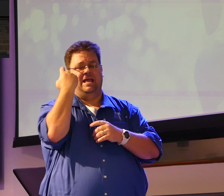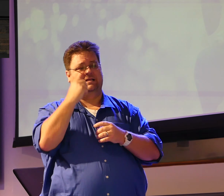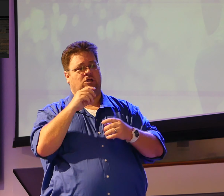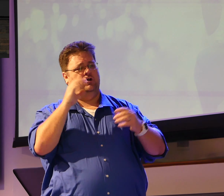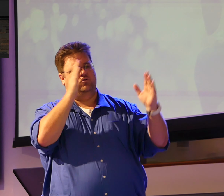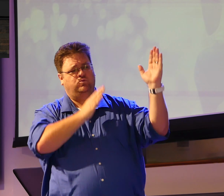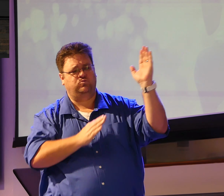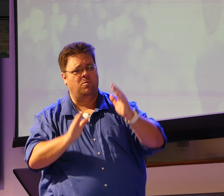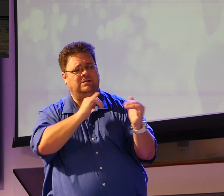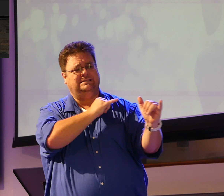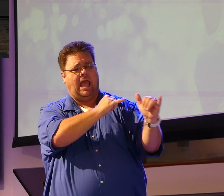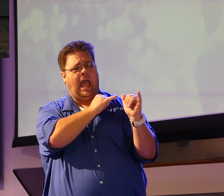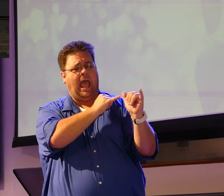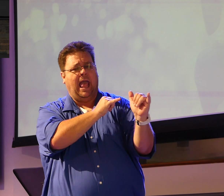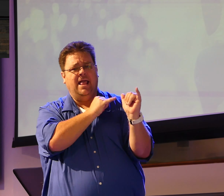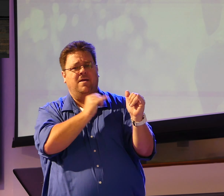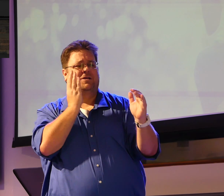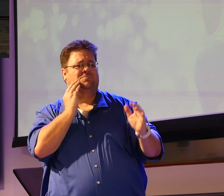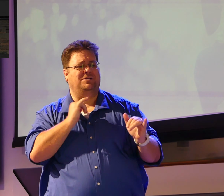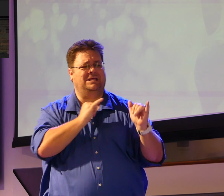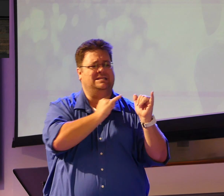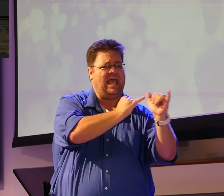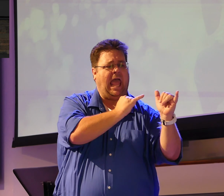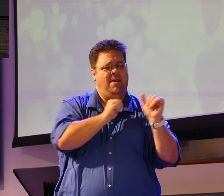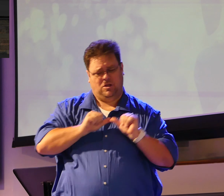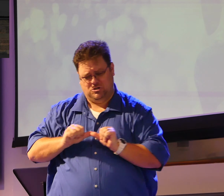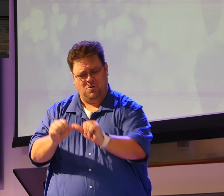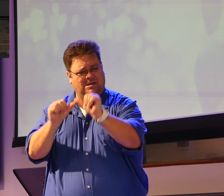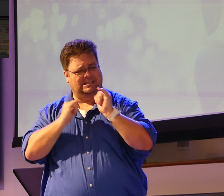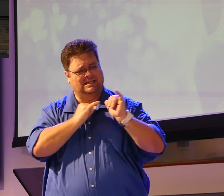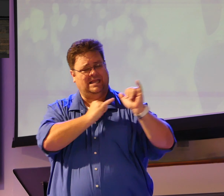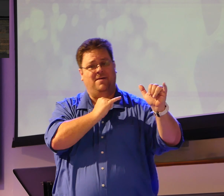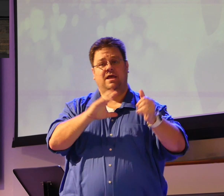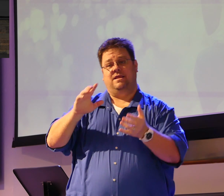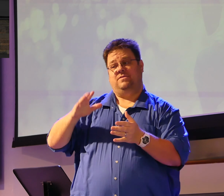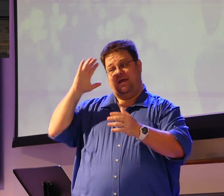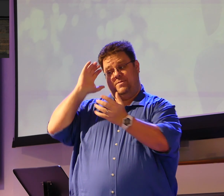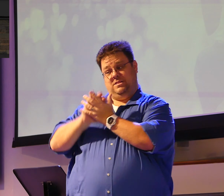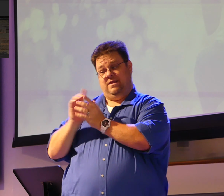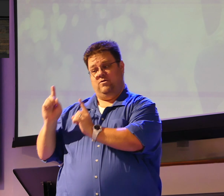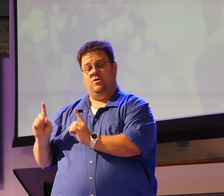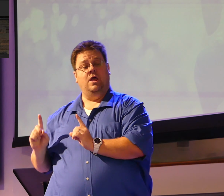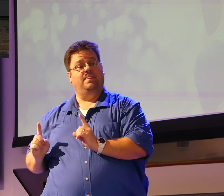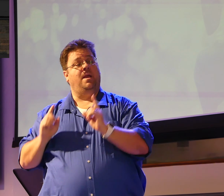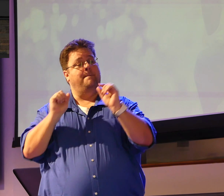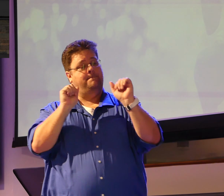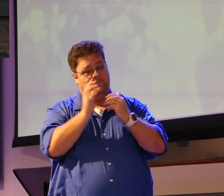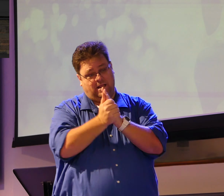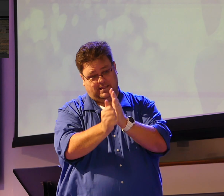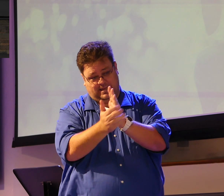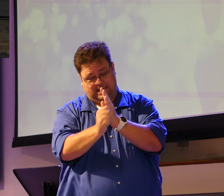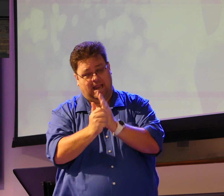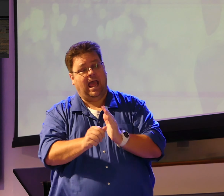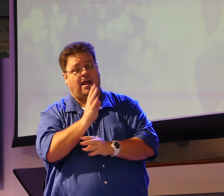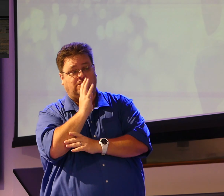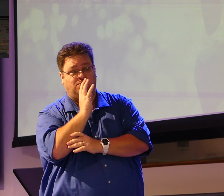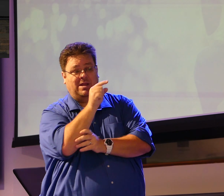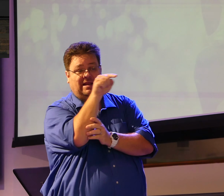because of a common trial that has been endured and it gives that believer an opportunity a platform